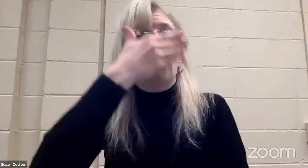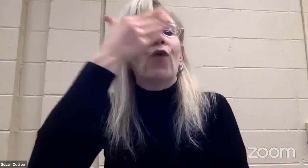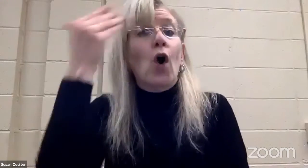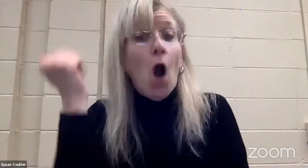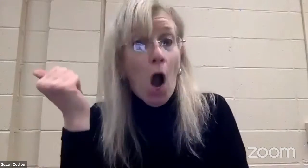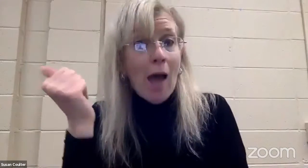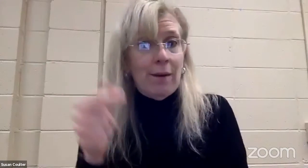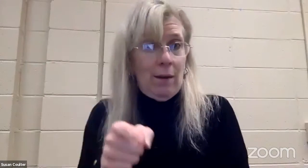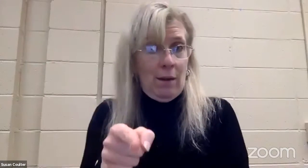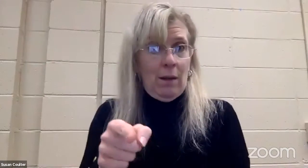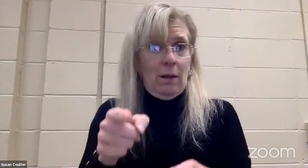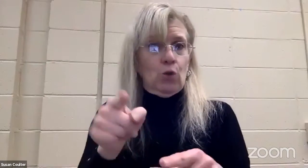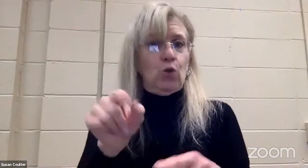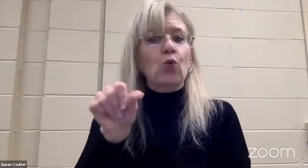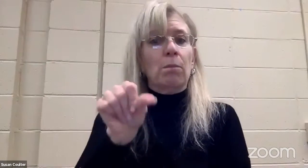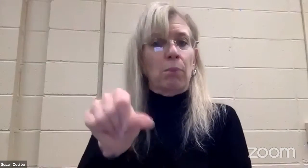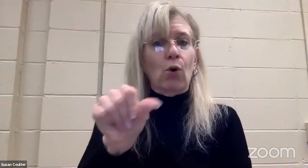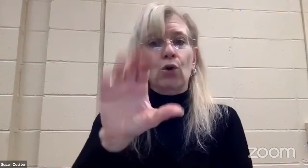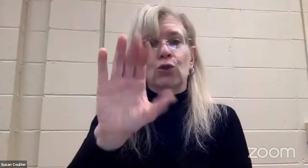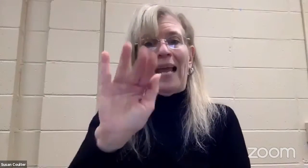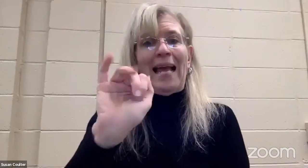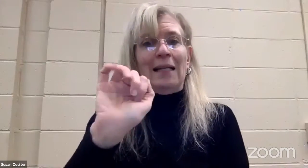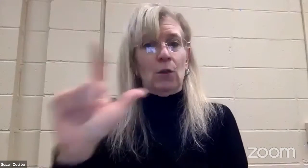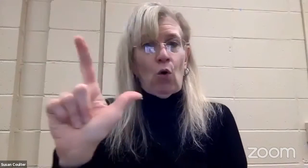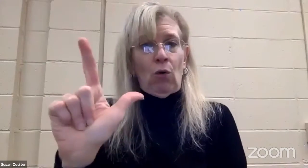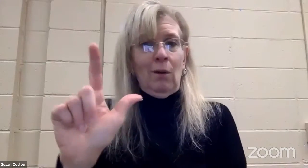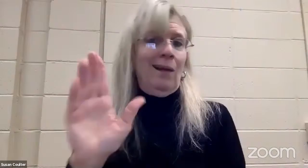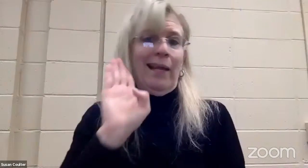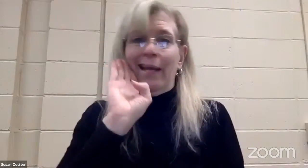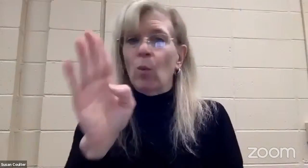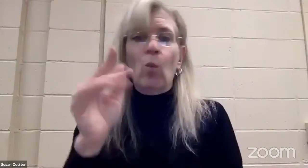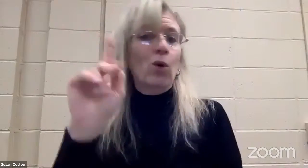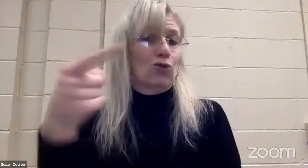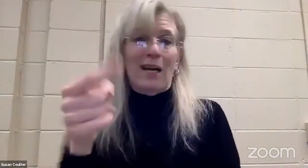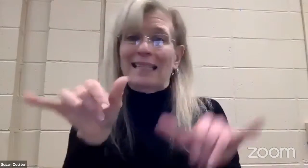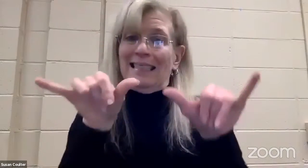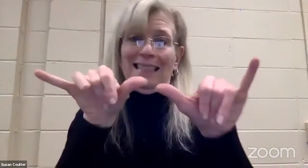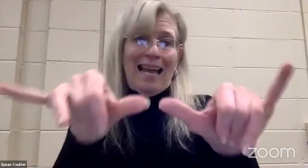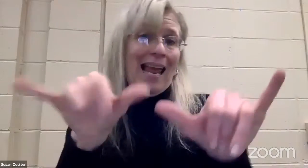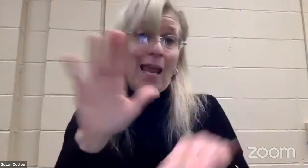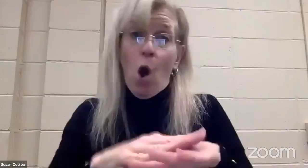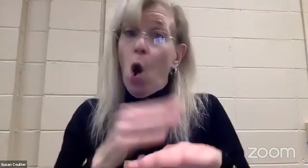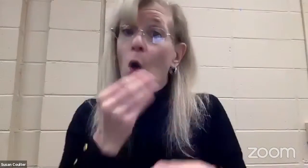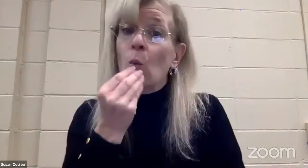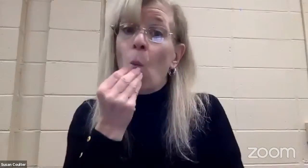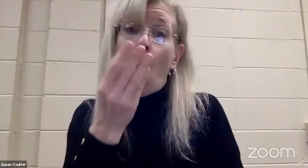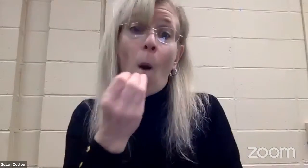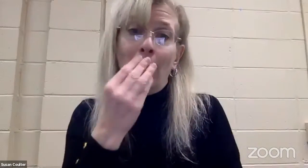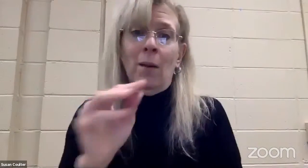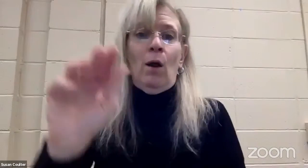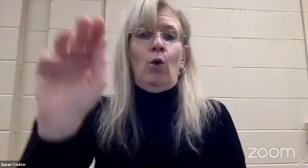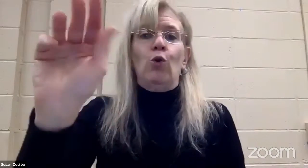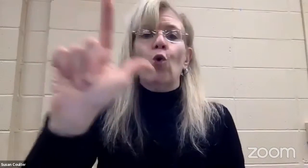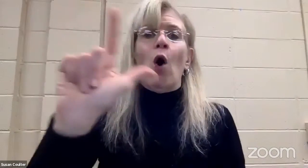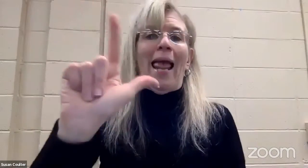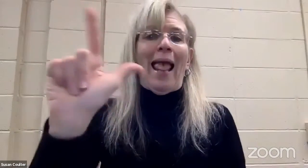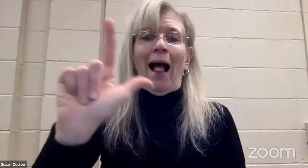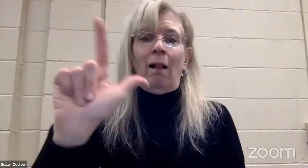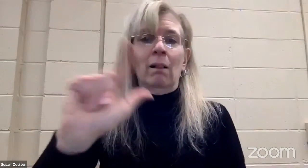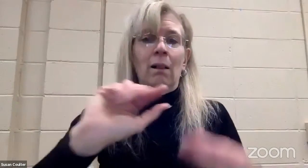but you forgot to push cancel, it will just stay on warm.